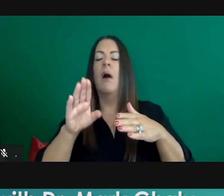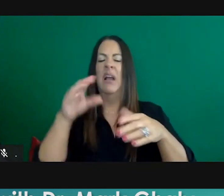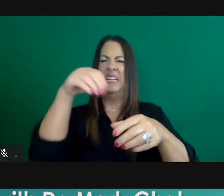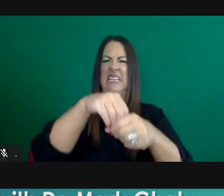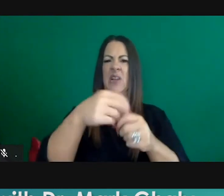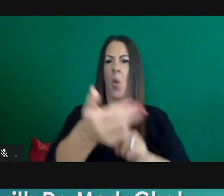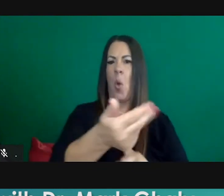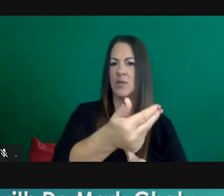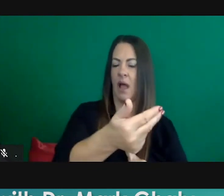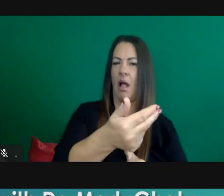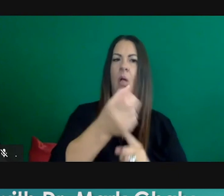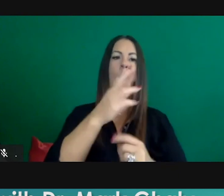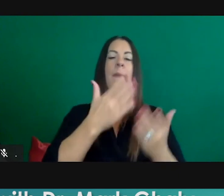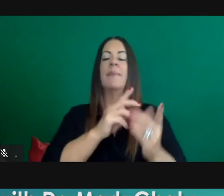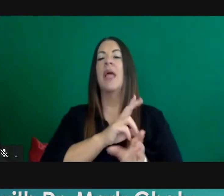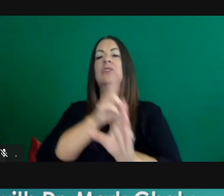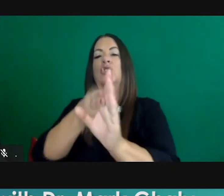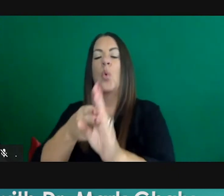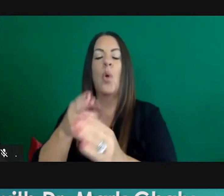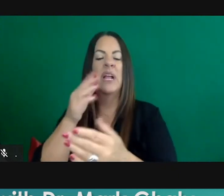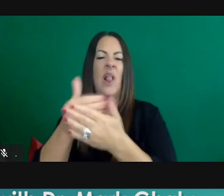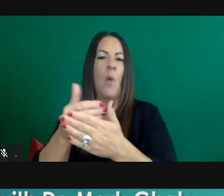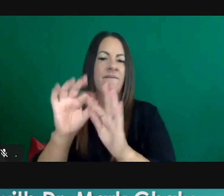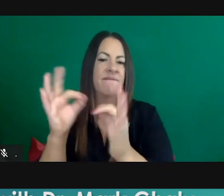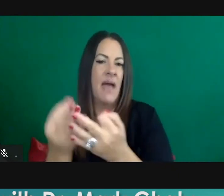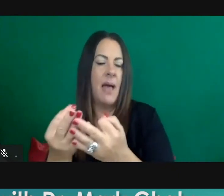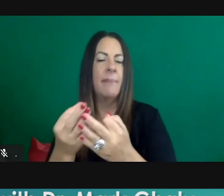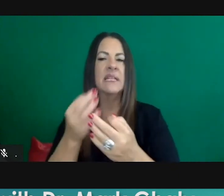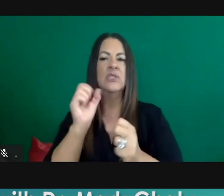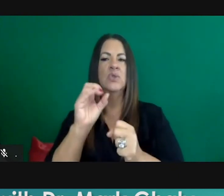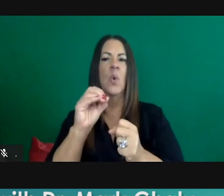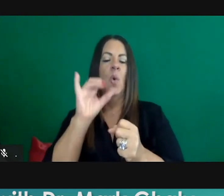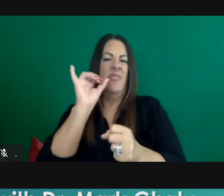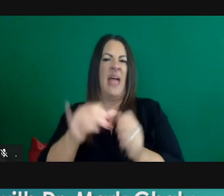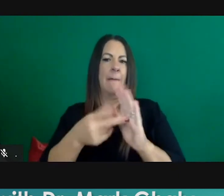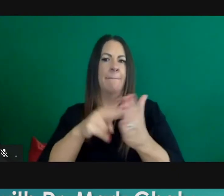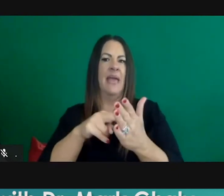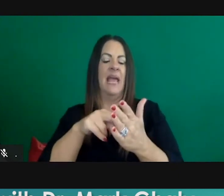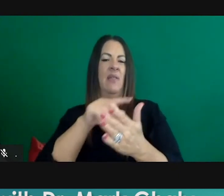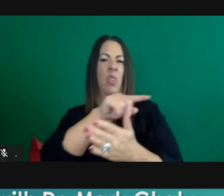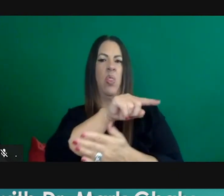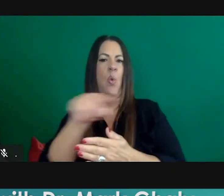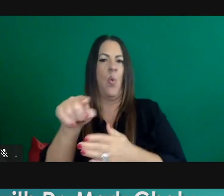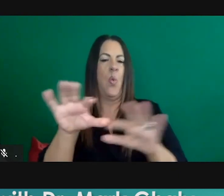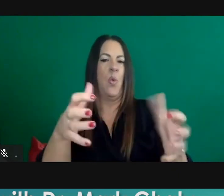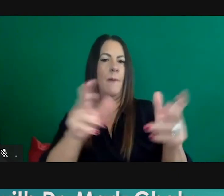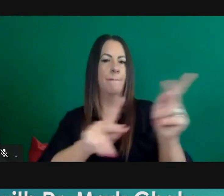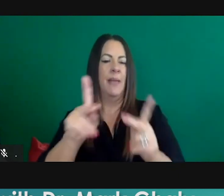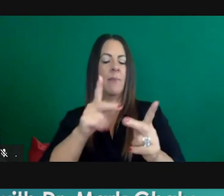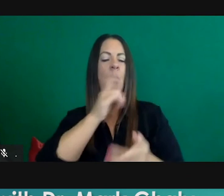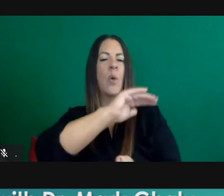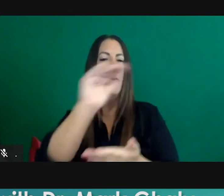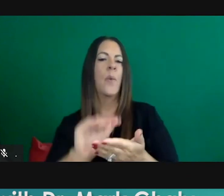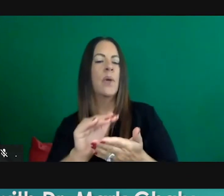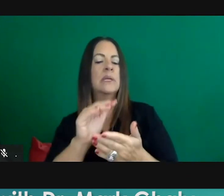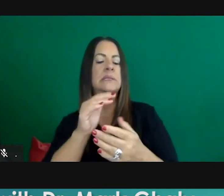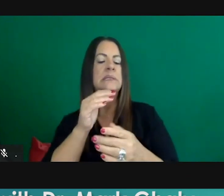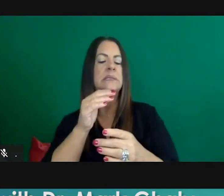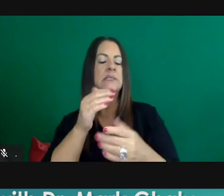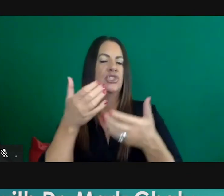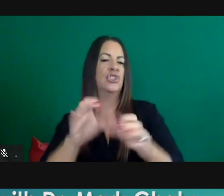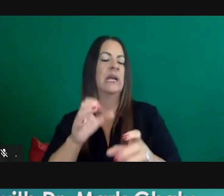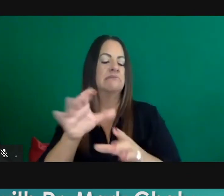close family, so that we can reduce the potential risk of COVID while still meeting the demand and need for